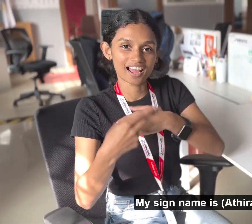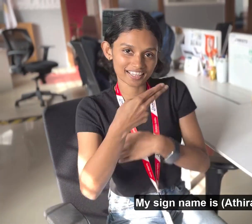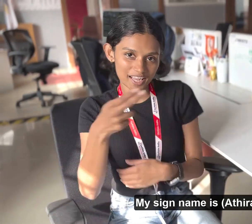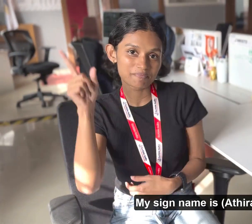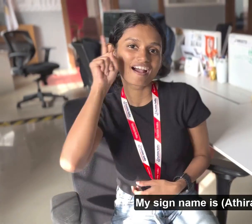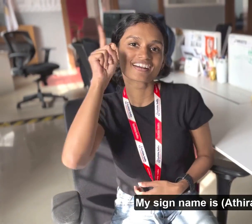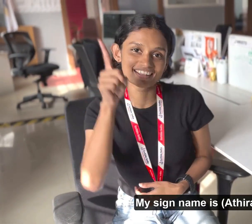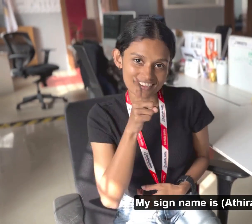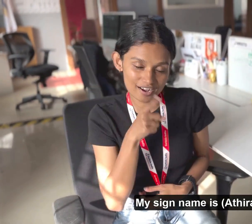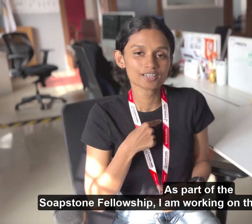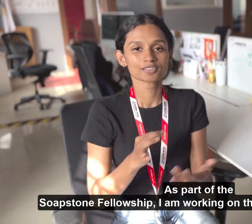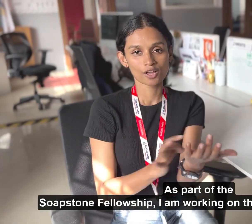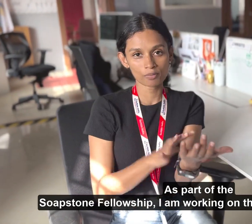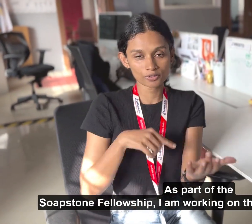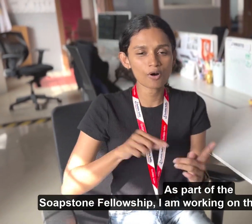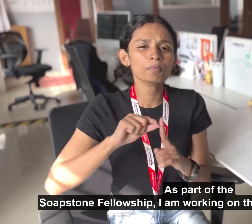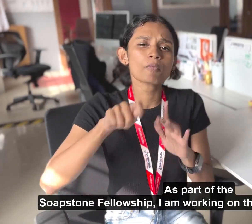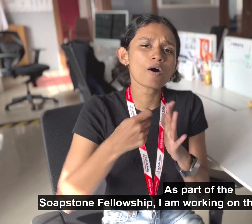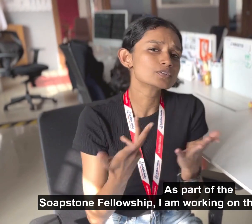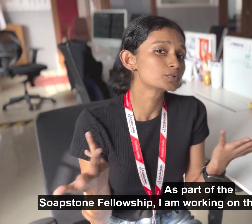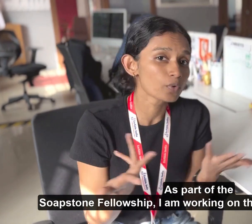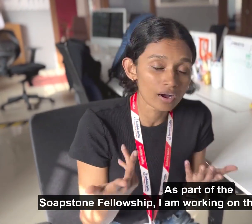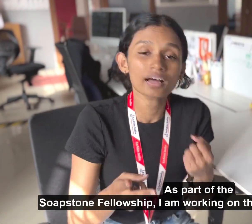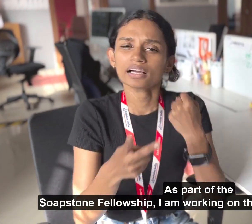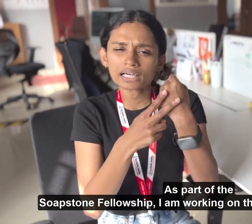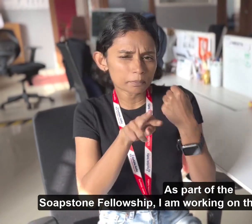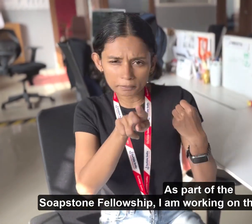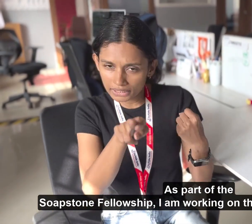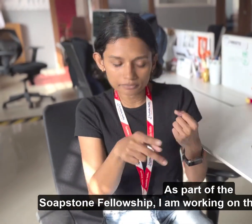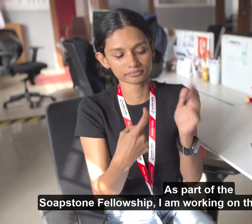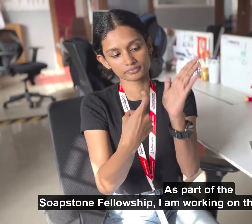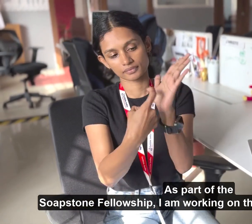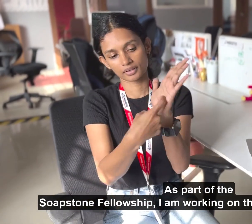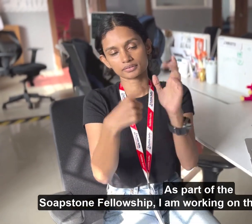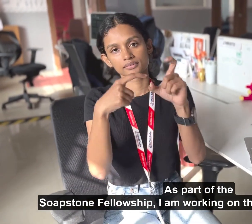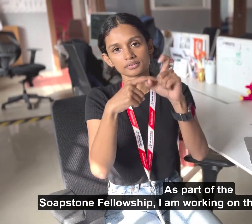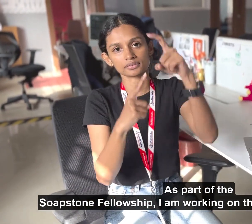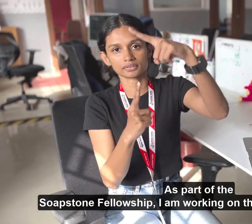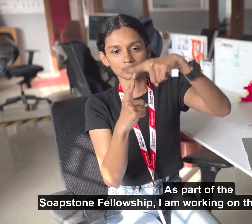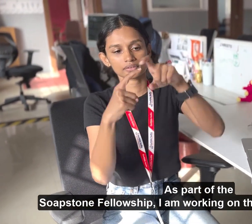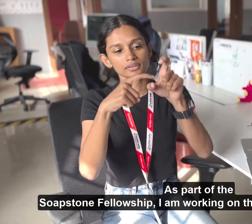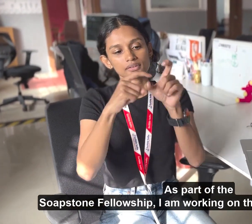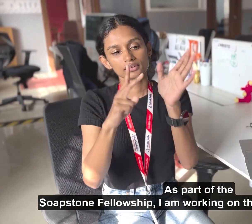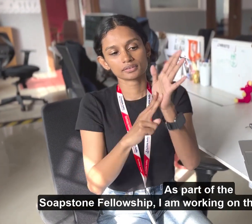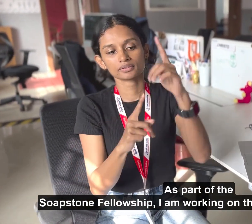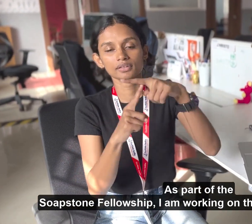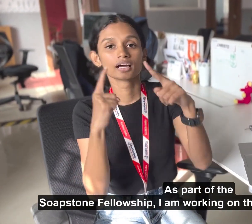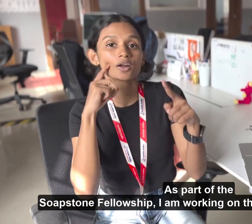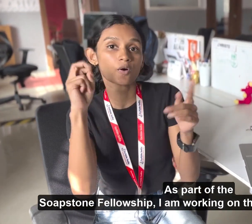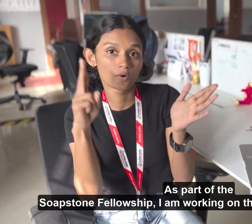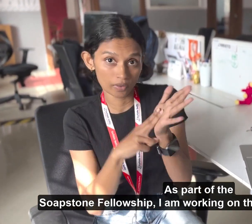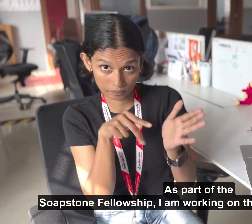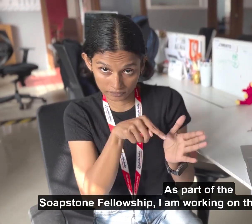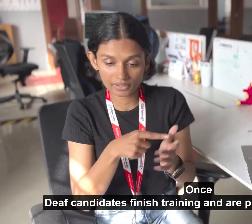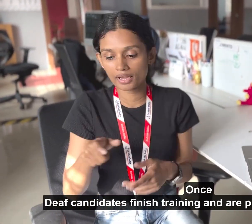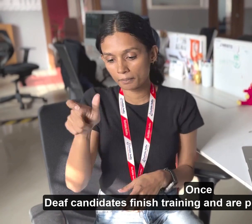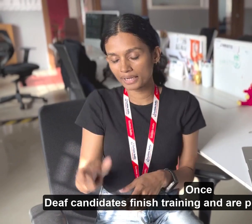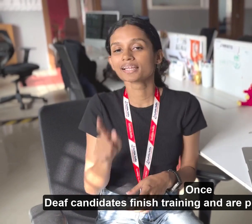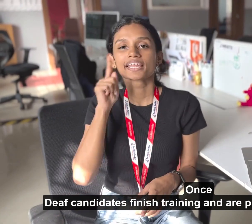My sign name is Athira. As part of the Soapstone Fellowship, I'm working on the retention project. Once deaf candidates finish